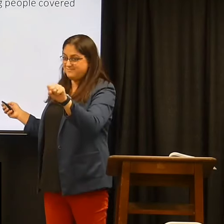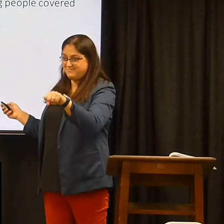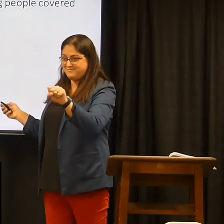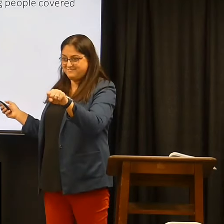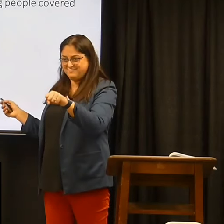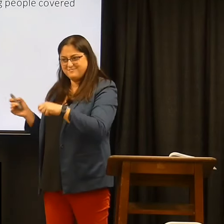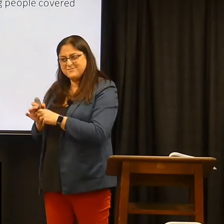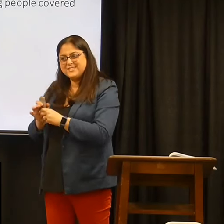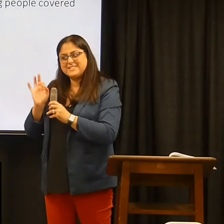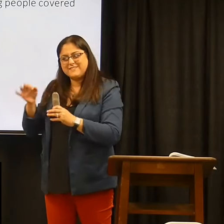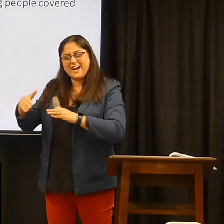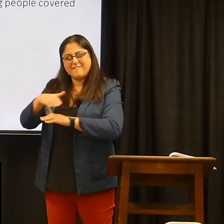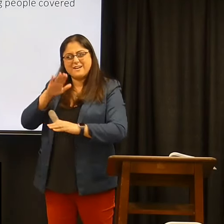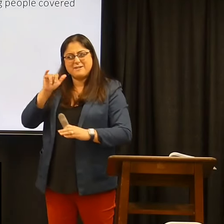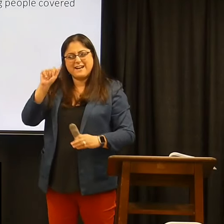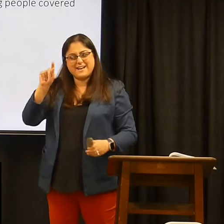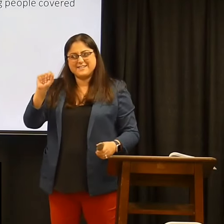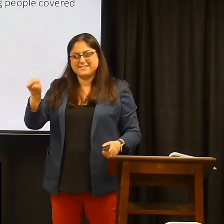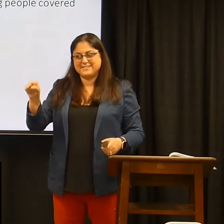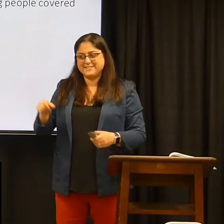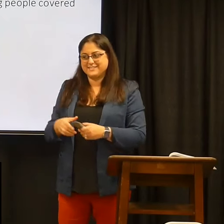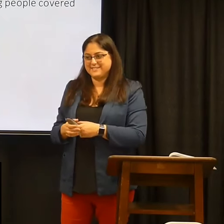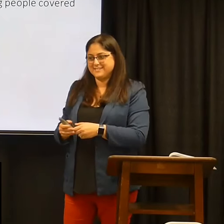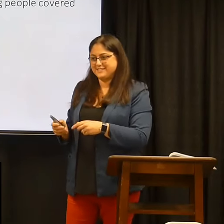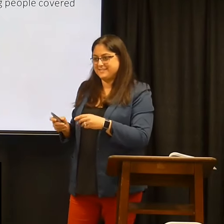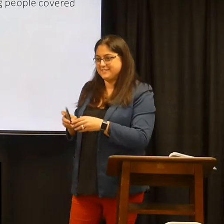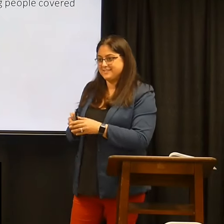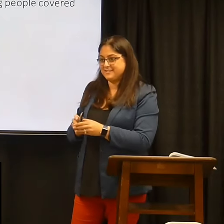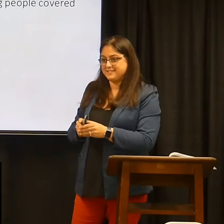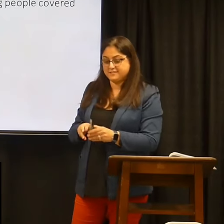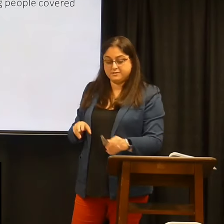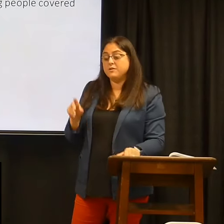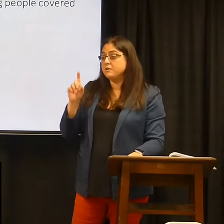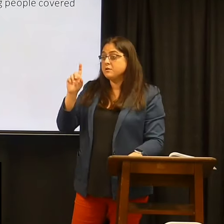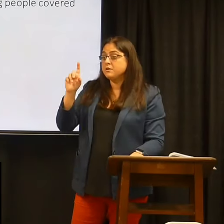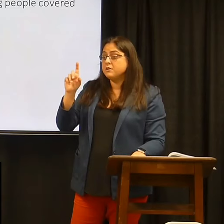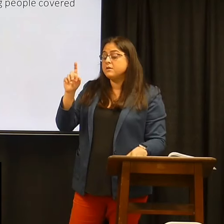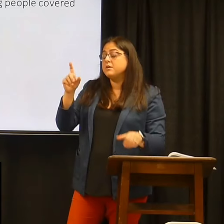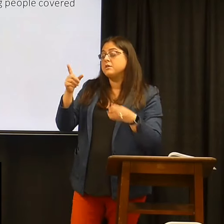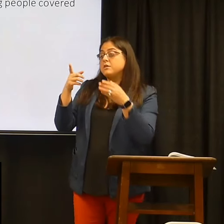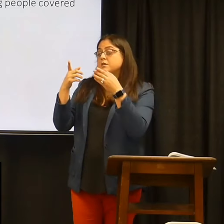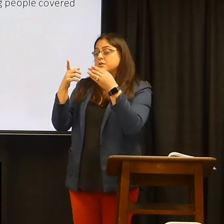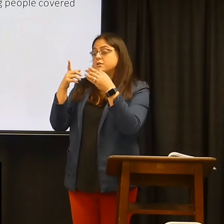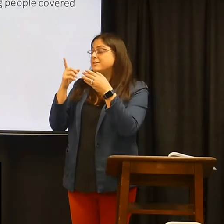Yes. Yes, they are. Deaf people are covered by the ADA.